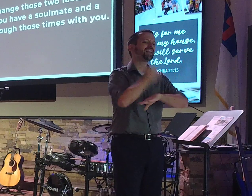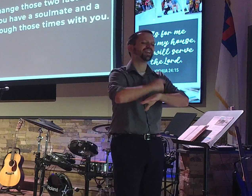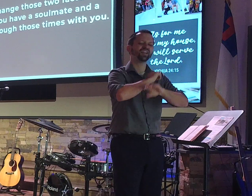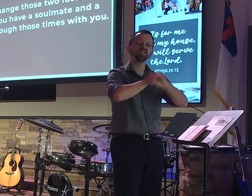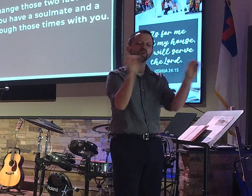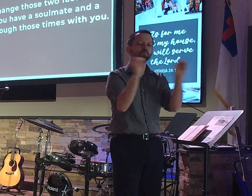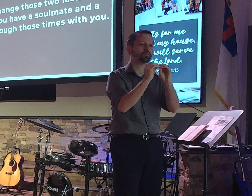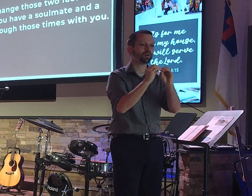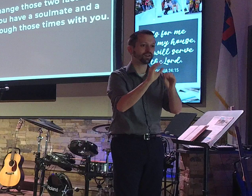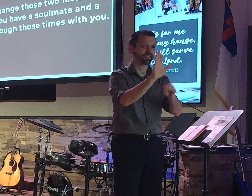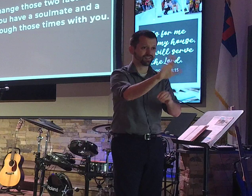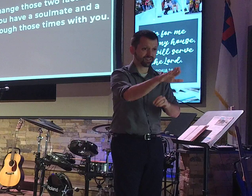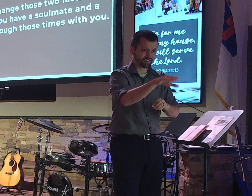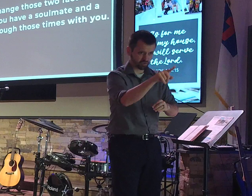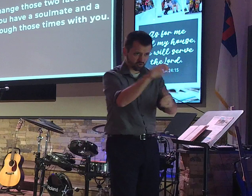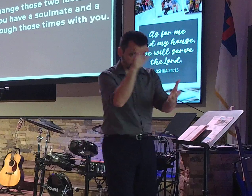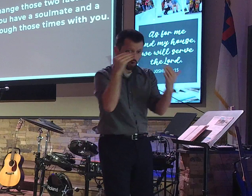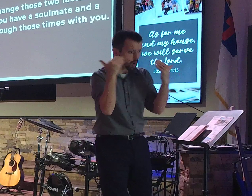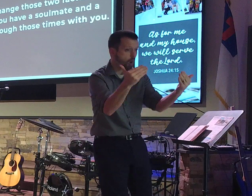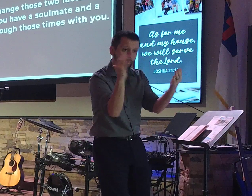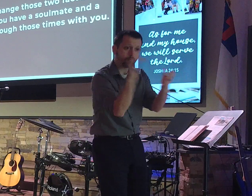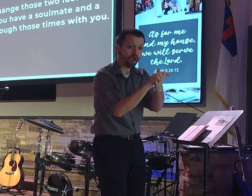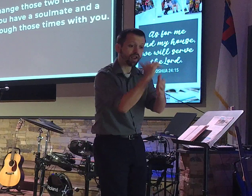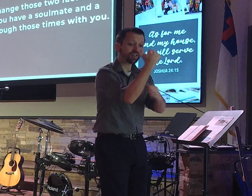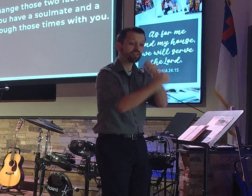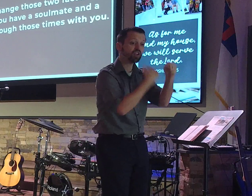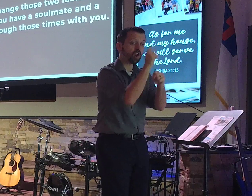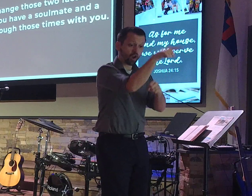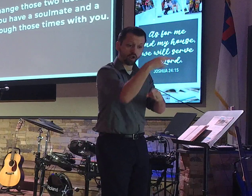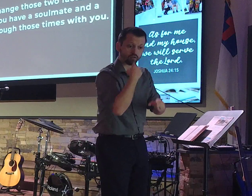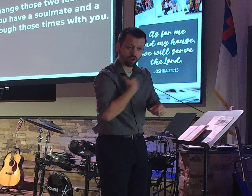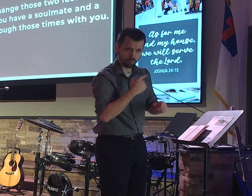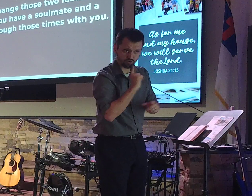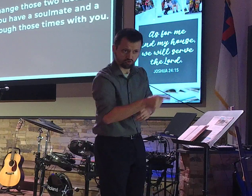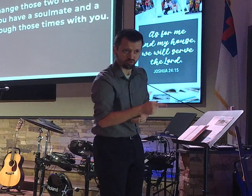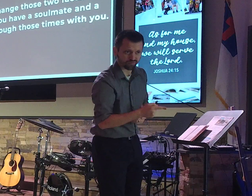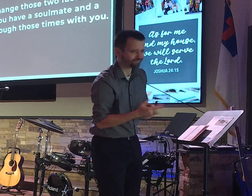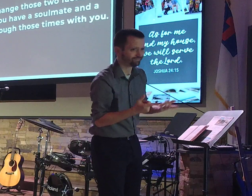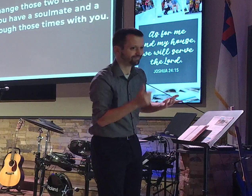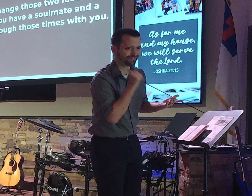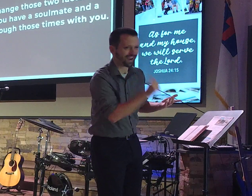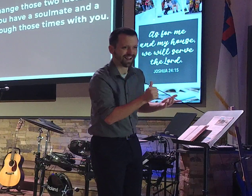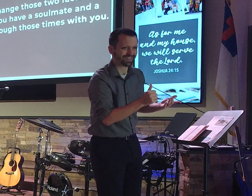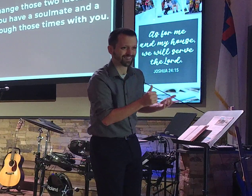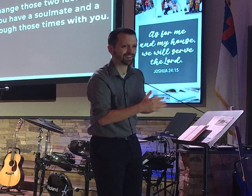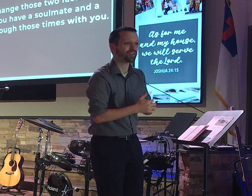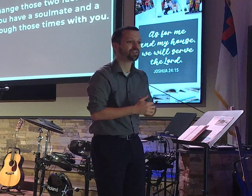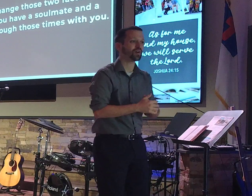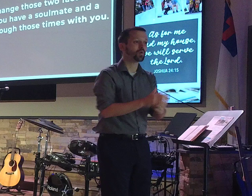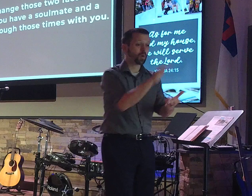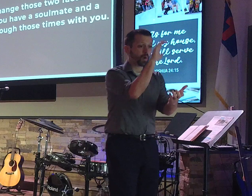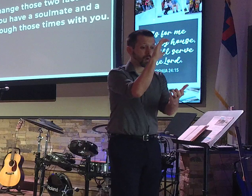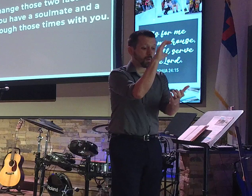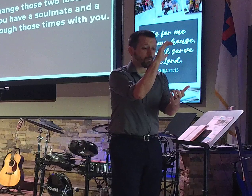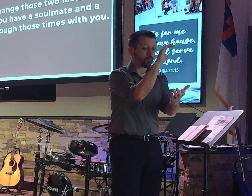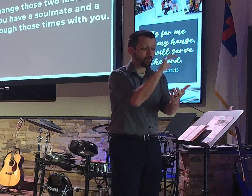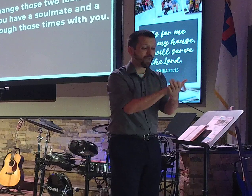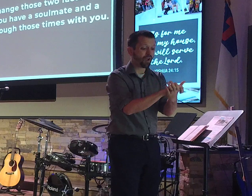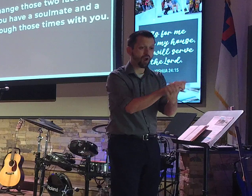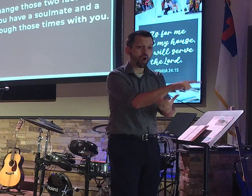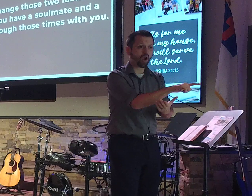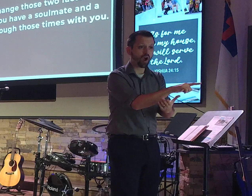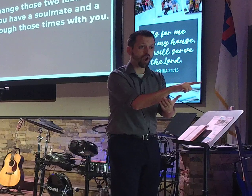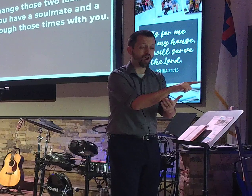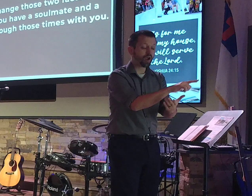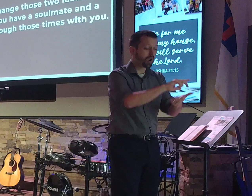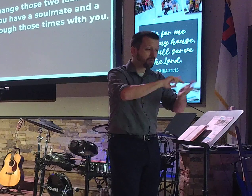years. Amen? All right. Marriage does not change the fact that you're going to have change and trials.